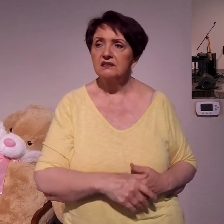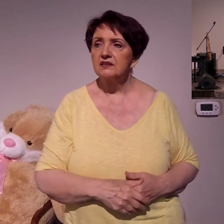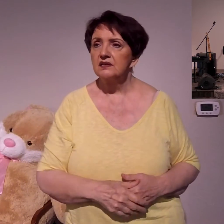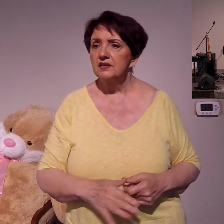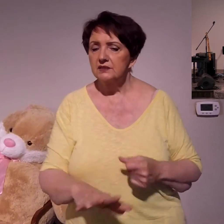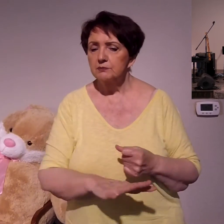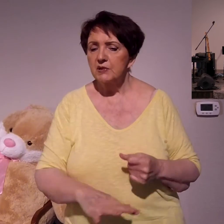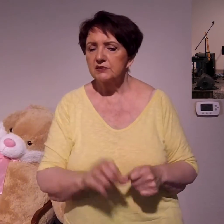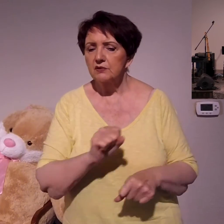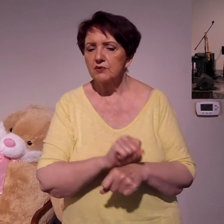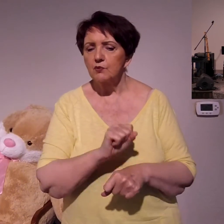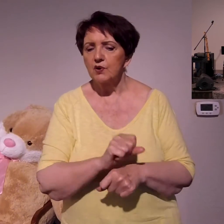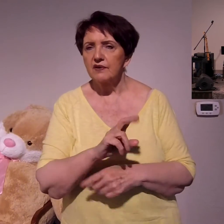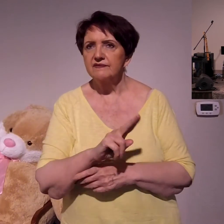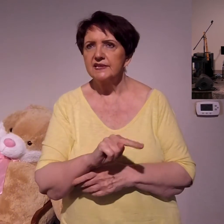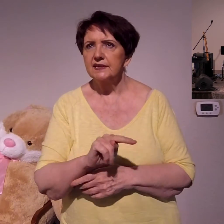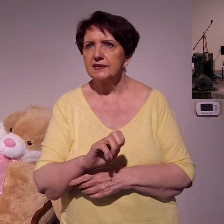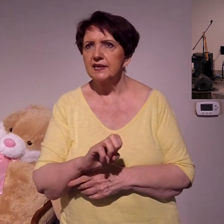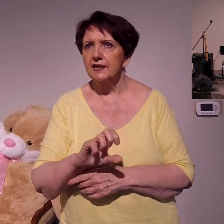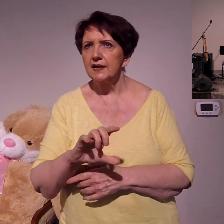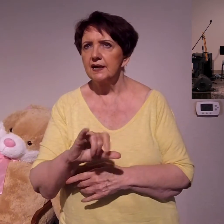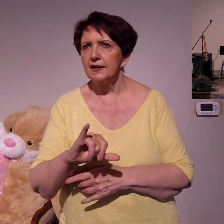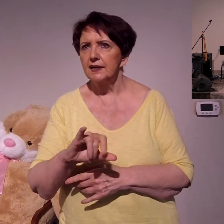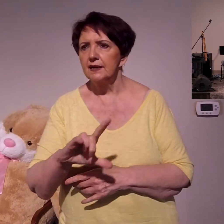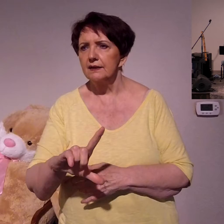It's fantastic. Beautiful. Thank you. Thanks. Yeah,